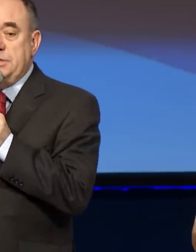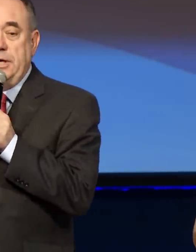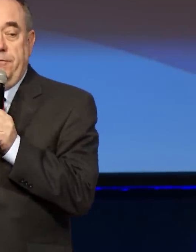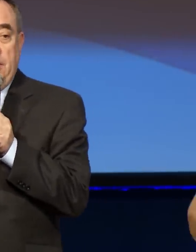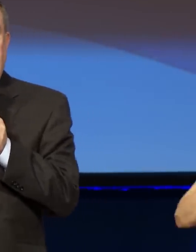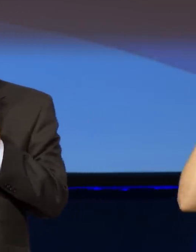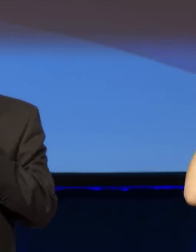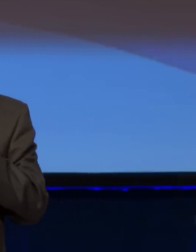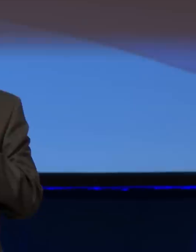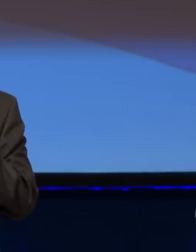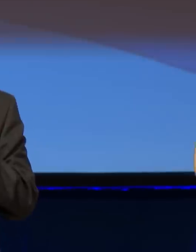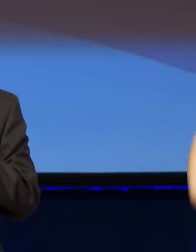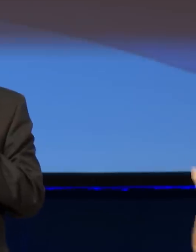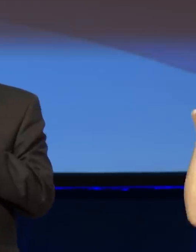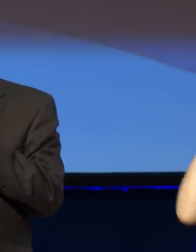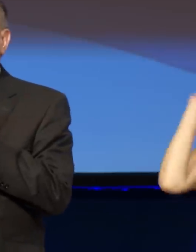thought myself, aha!